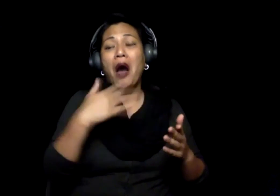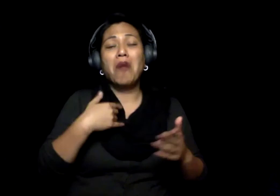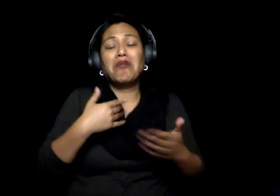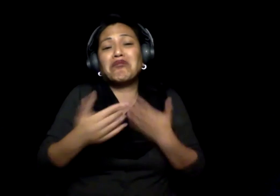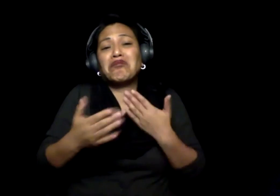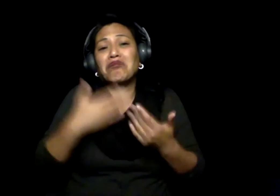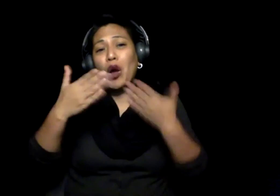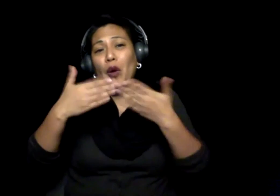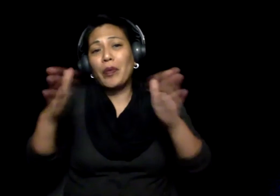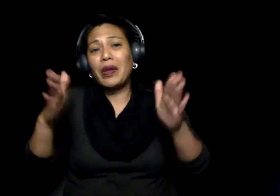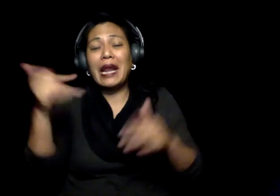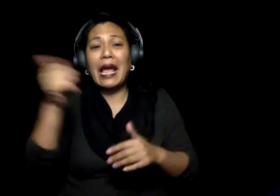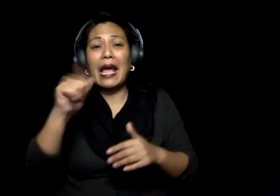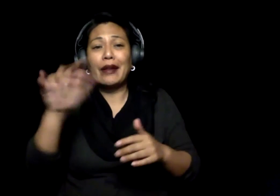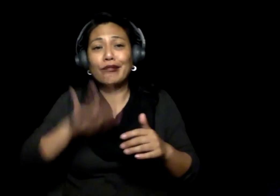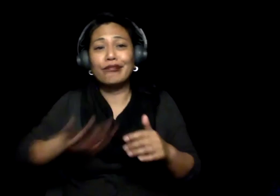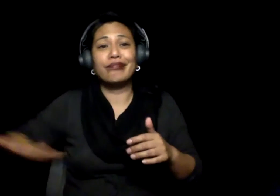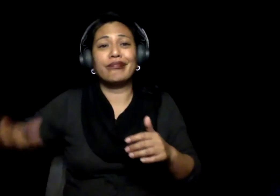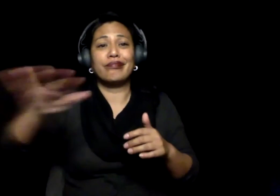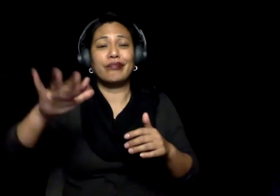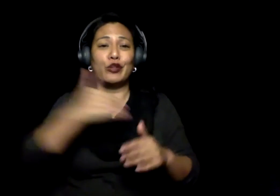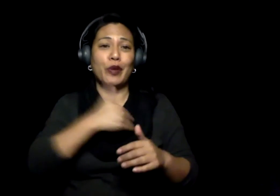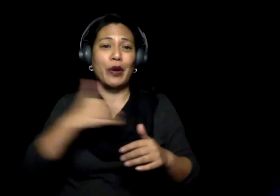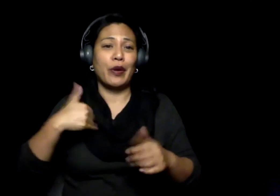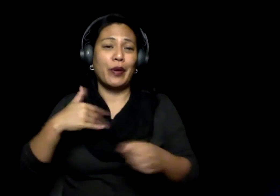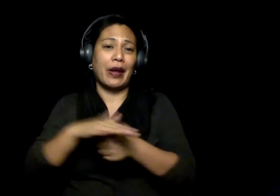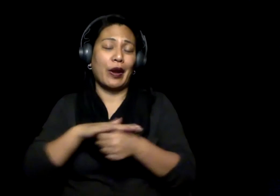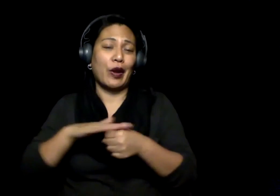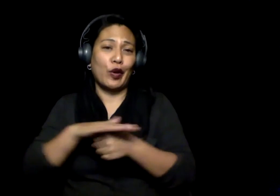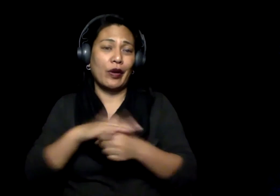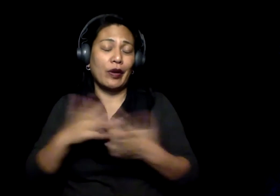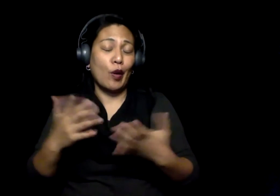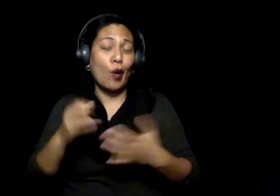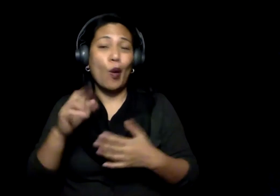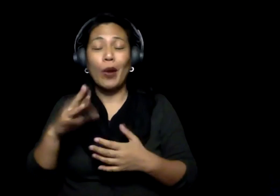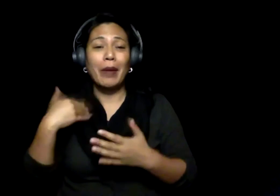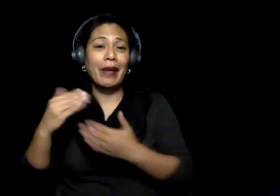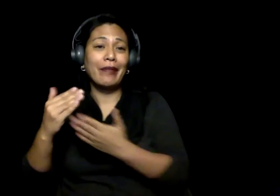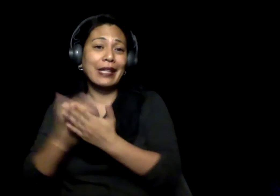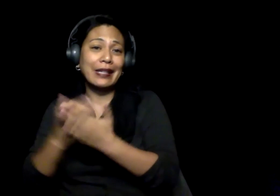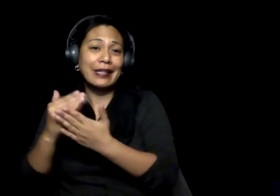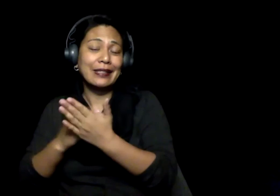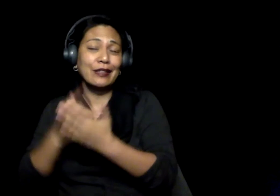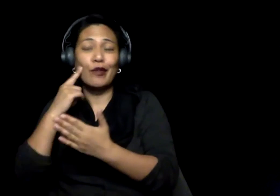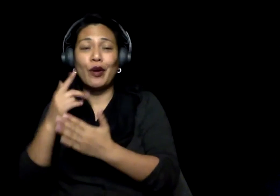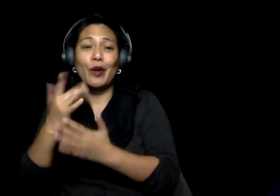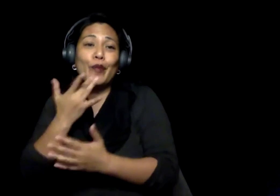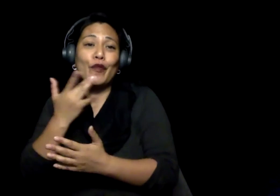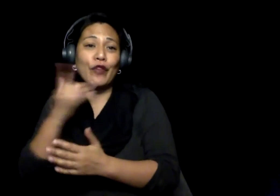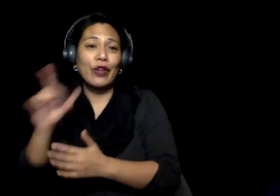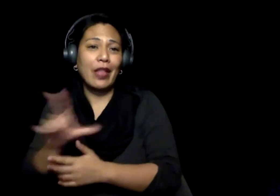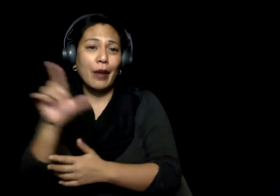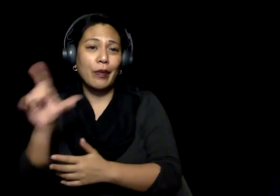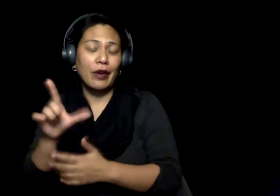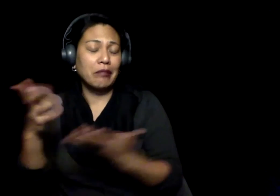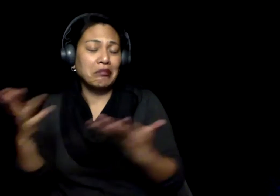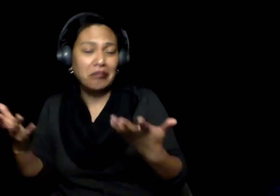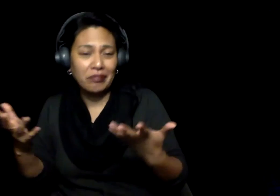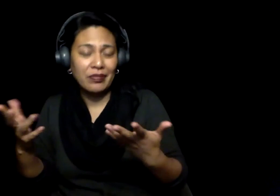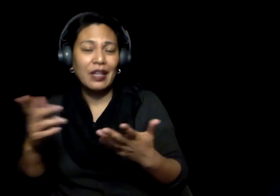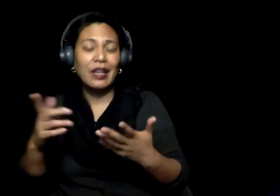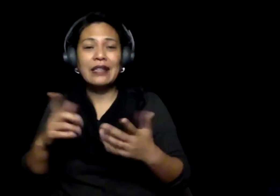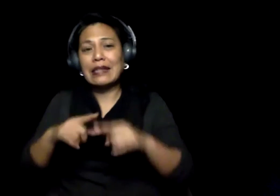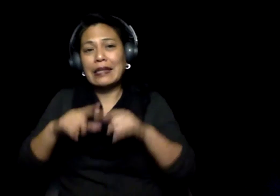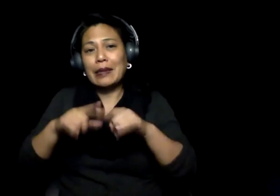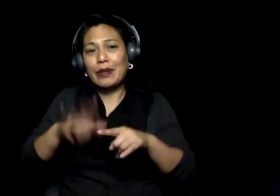a number of branches that may be preferable to them. So we can just really take that on a case-by-case